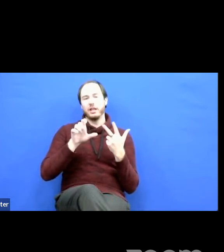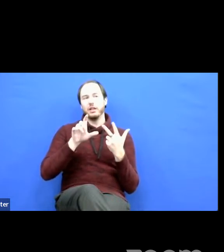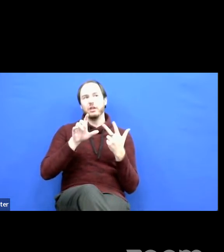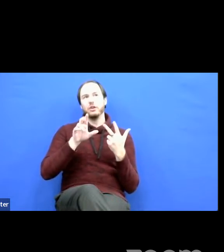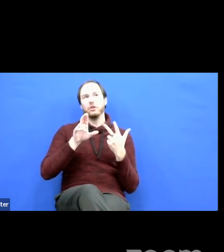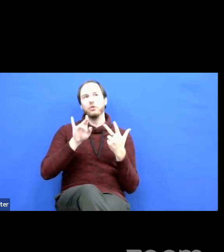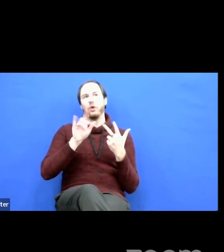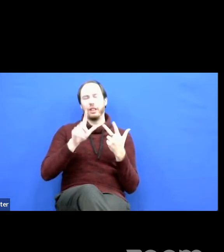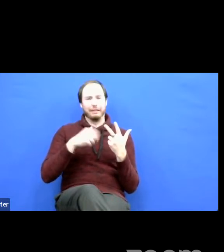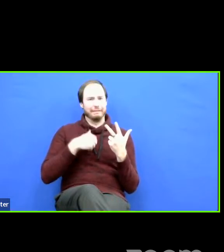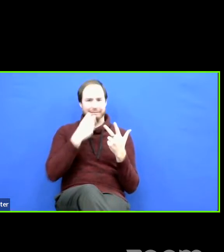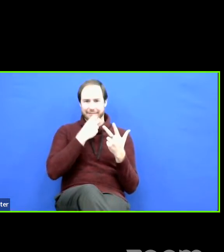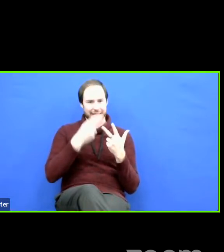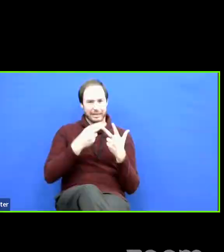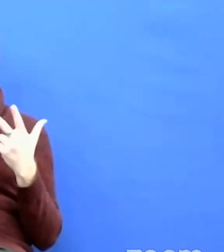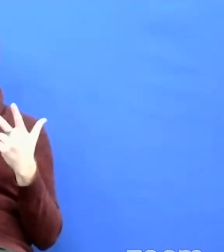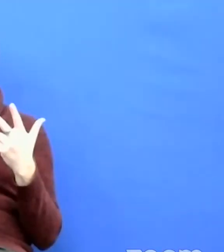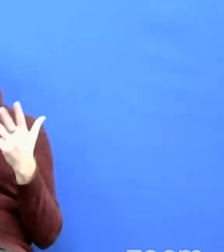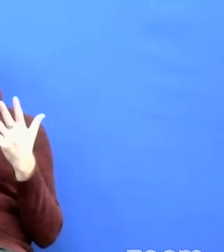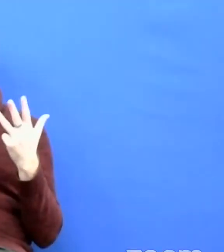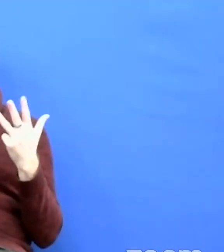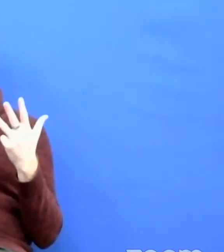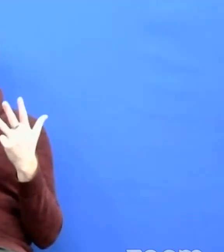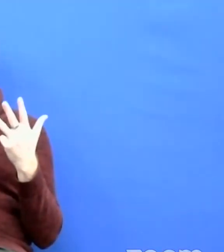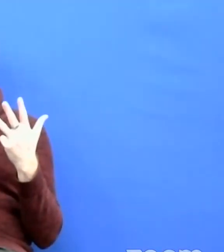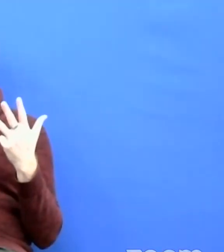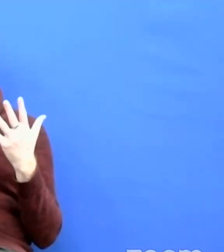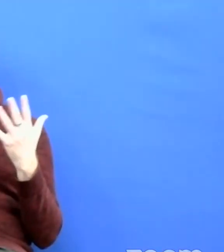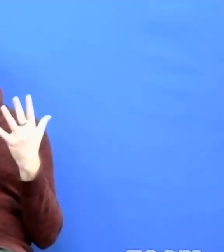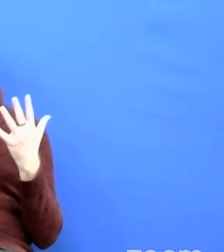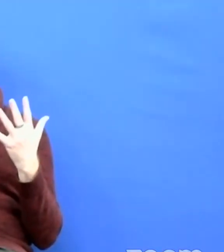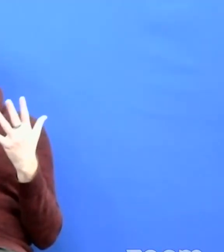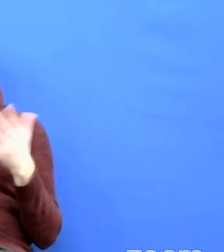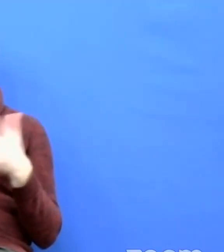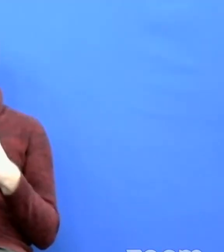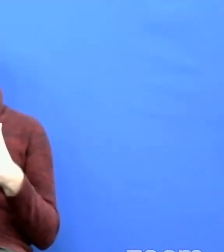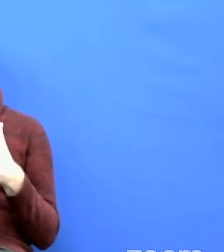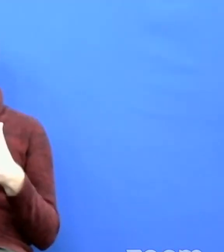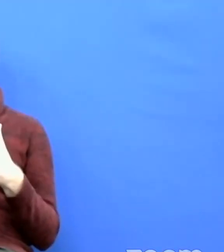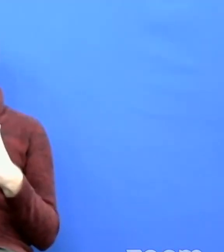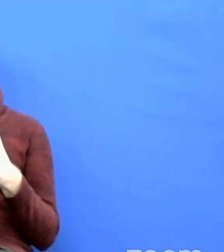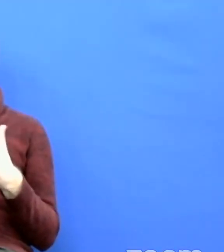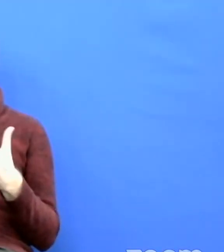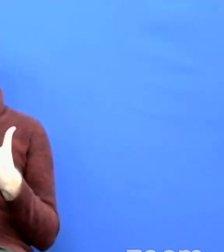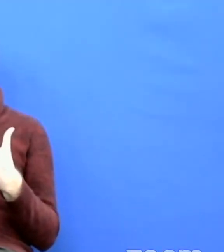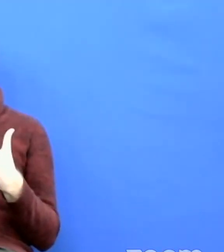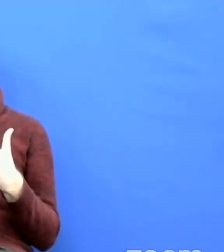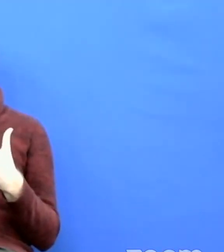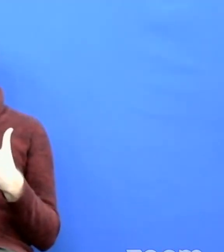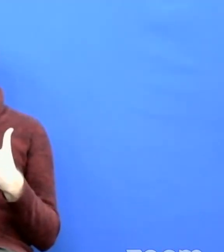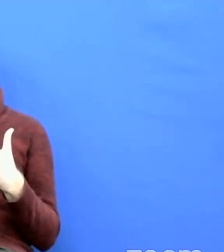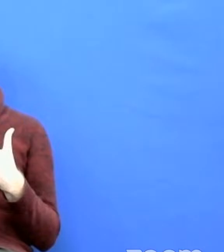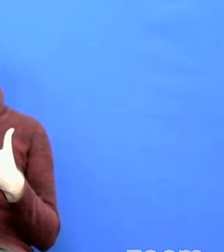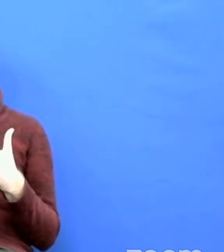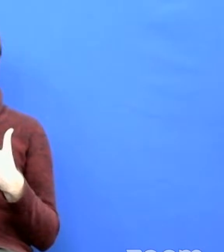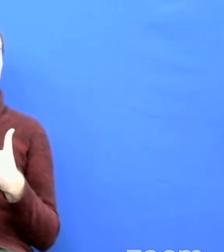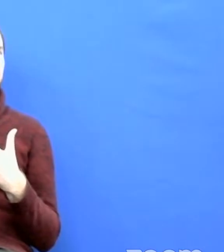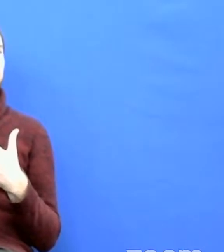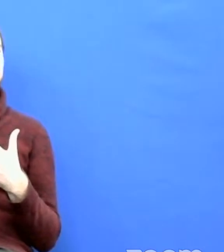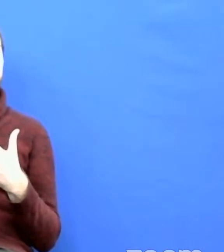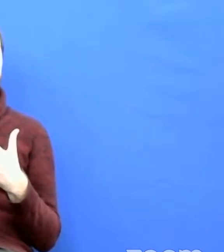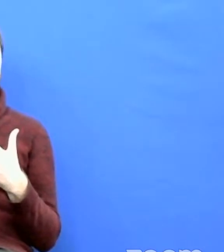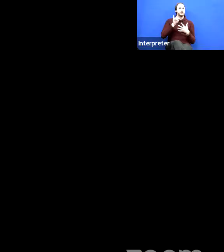Kugel, please forgive me if I mispronounce, Cynthia Rich, Bill Brown, Cindy Baquetta, Ed